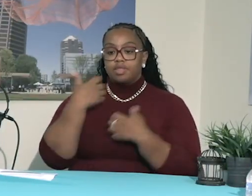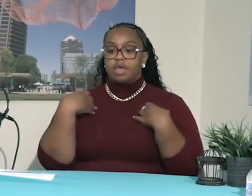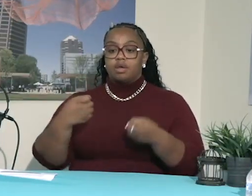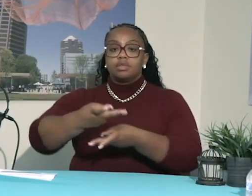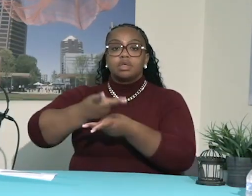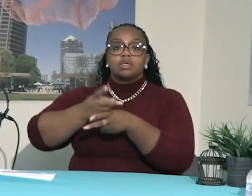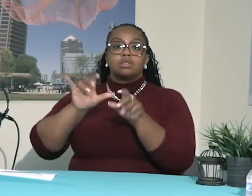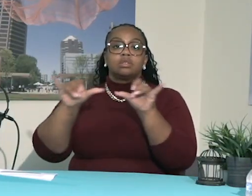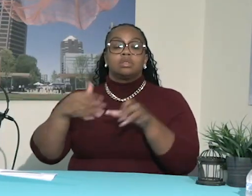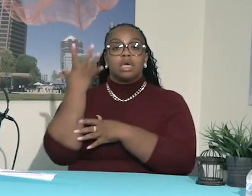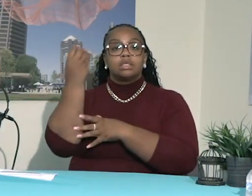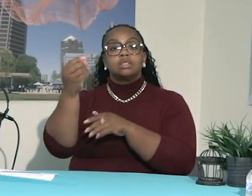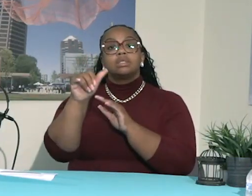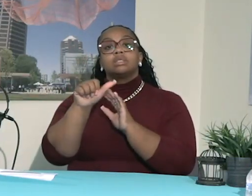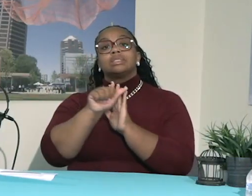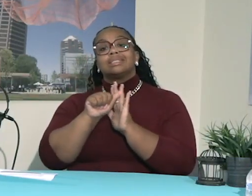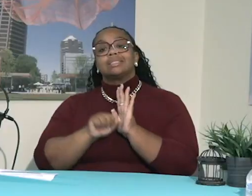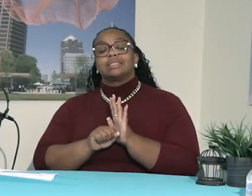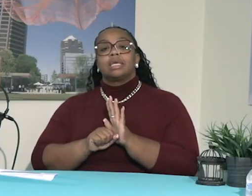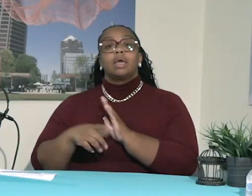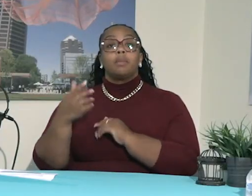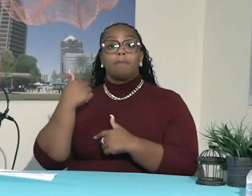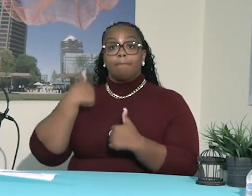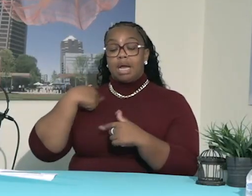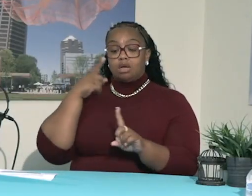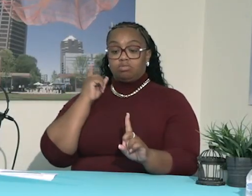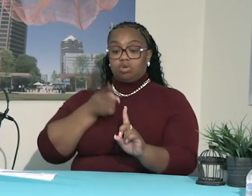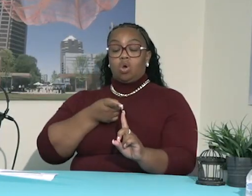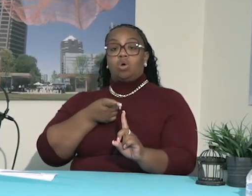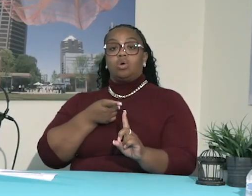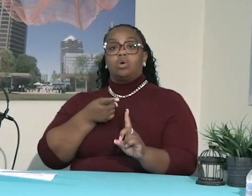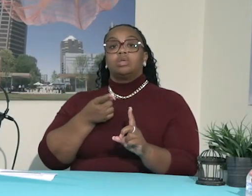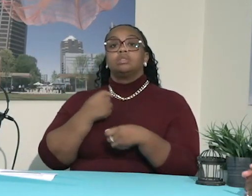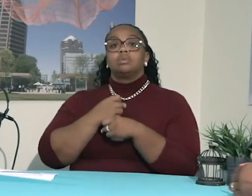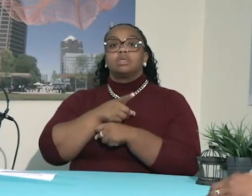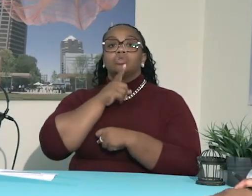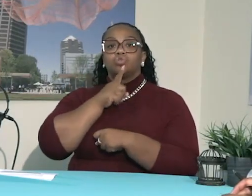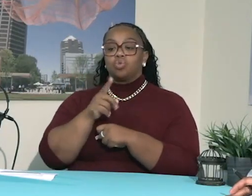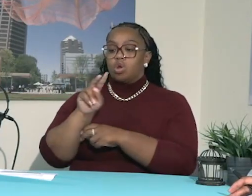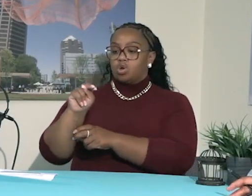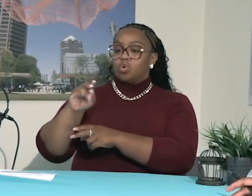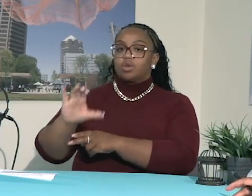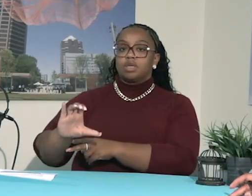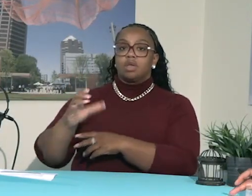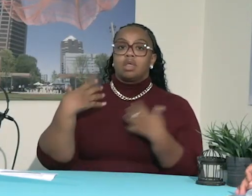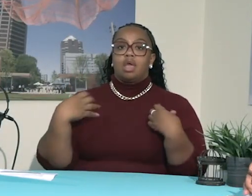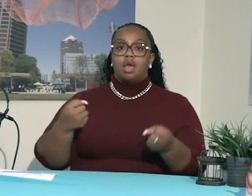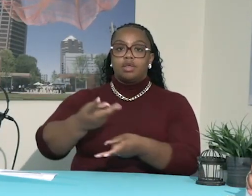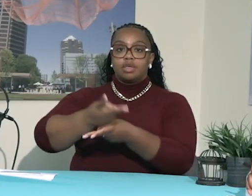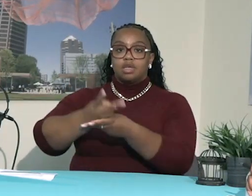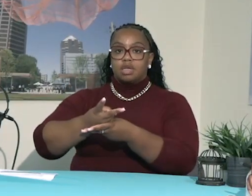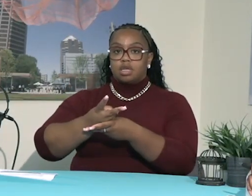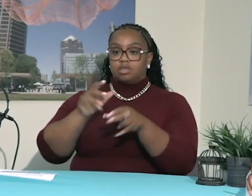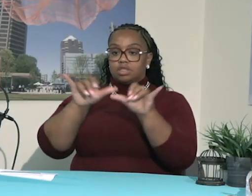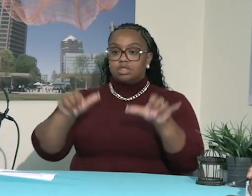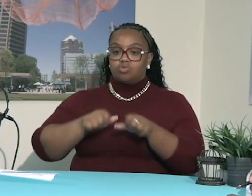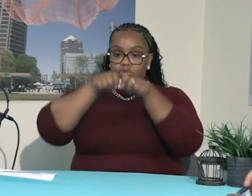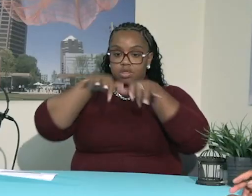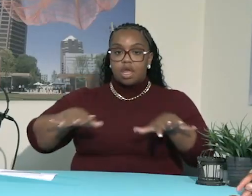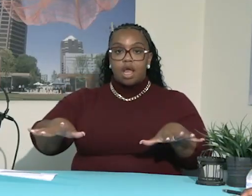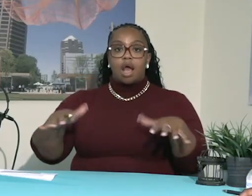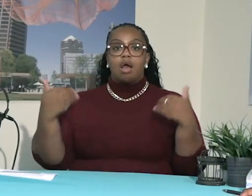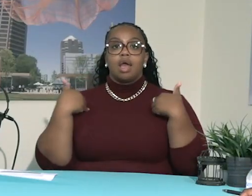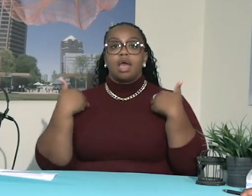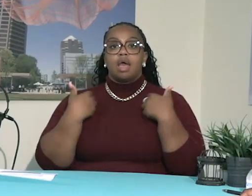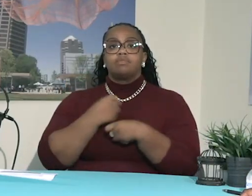partner with as many North Carolina-based healthcare systems, especially those in rural areas, to bring more awareness to the work that I'm doing. And